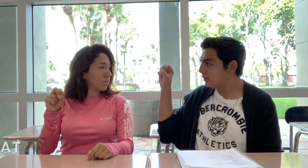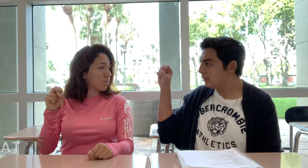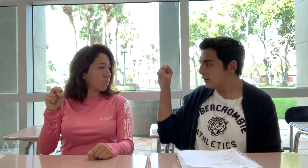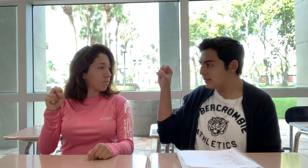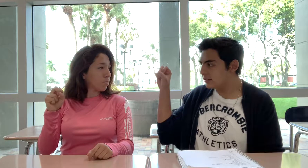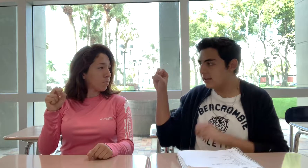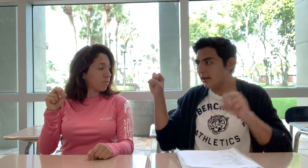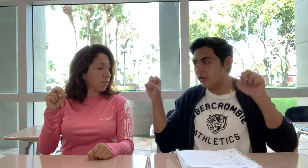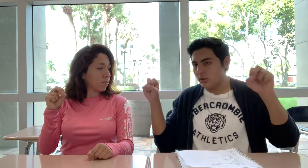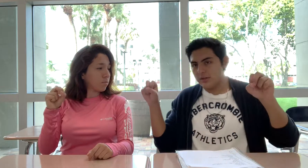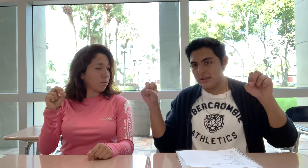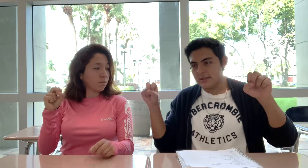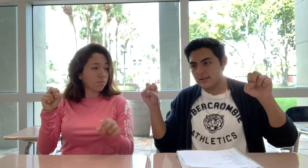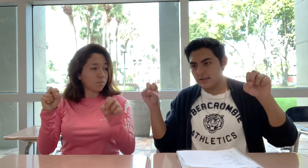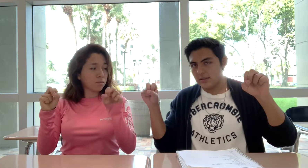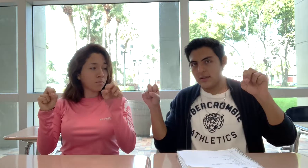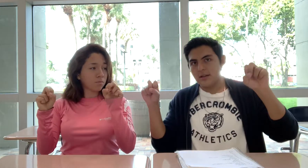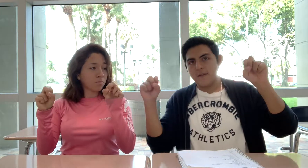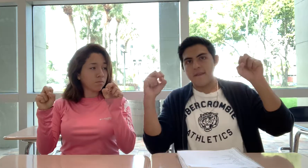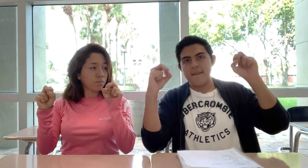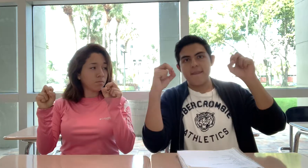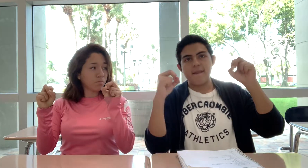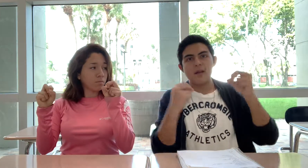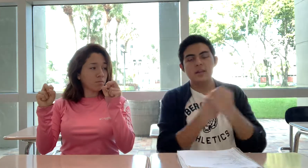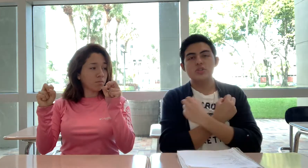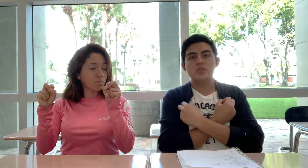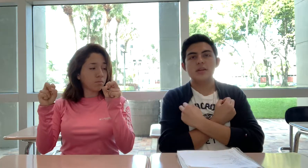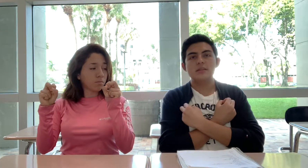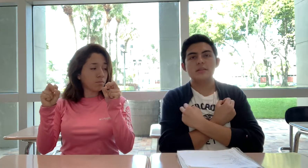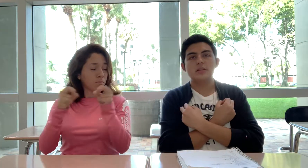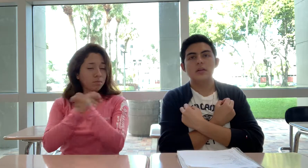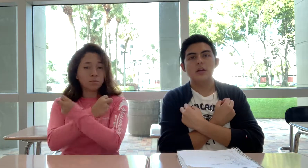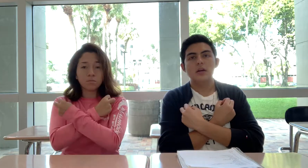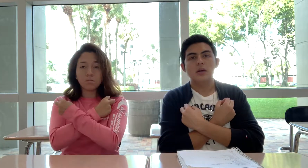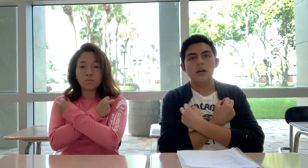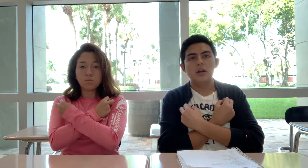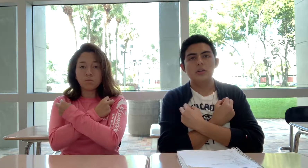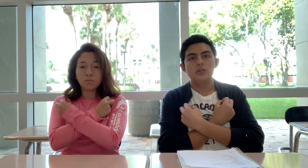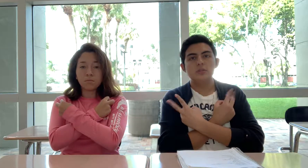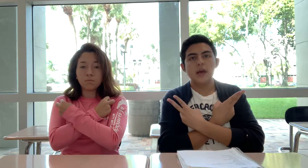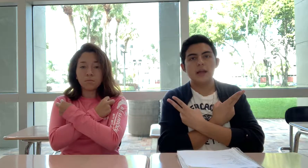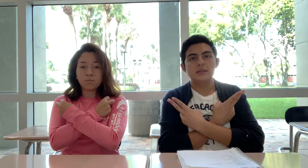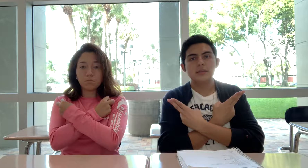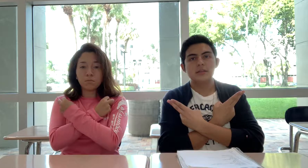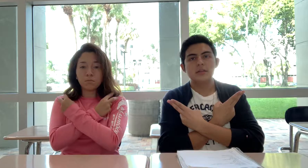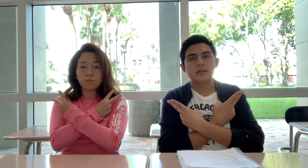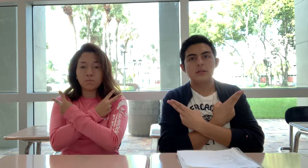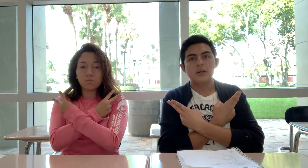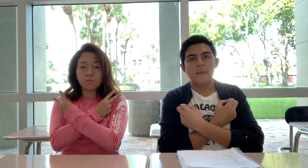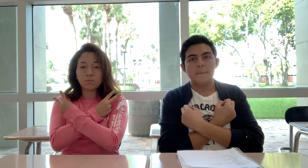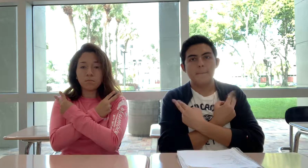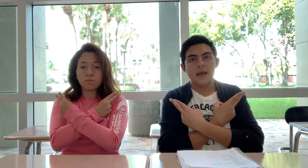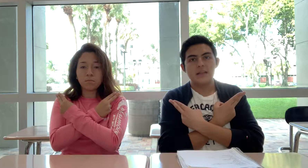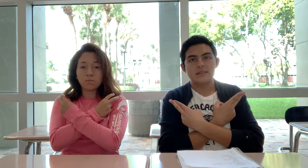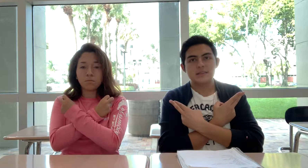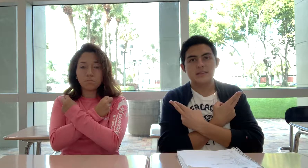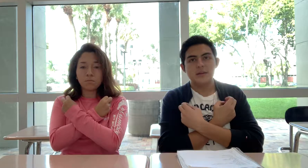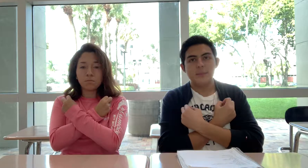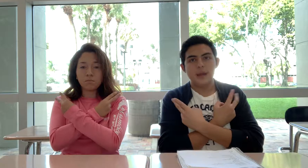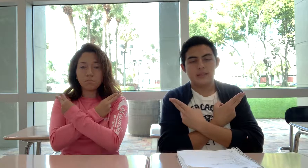This. And you do this. Okay. And you do this. And you do do bat. Bat. Bat.